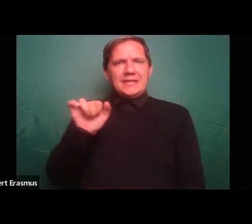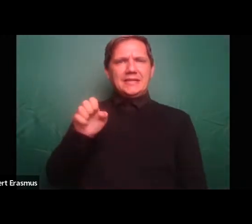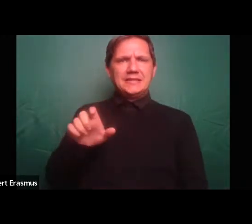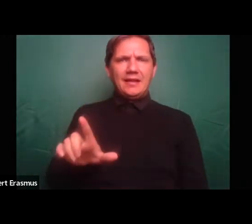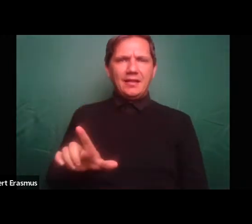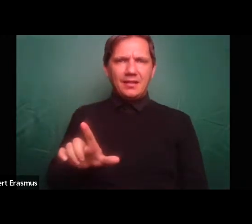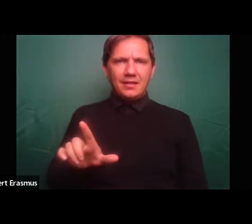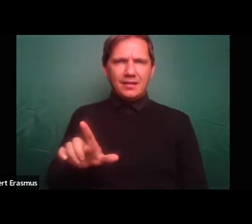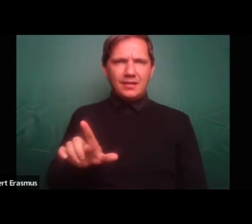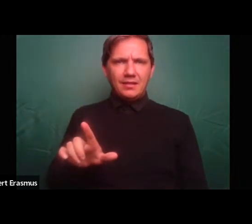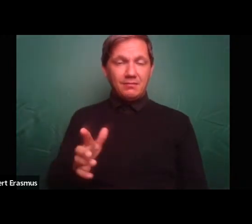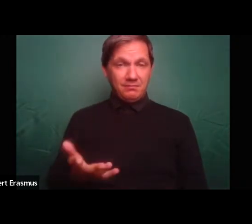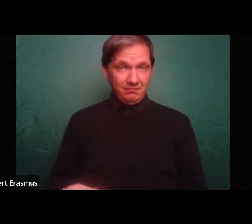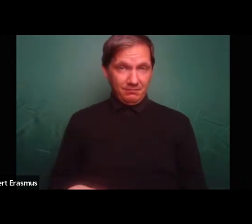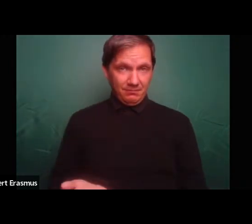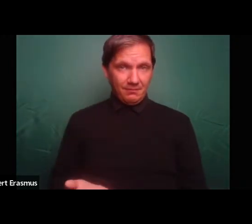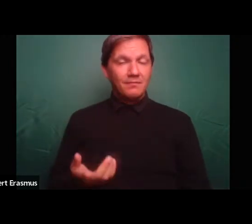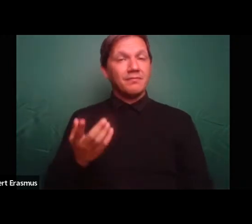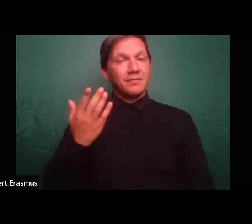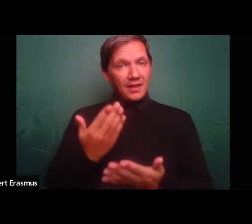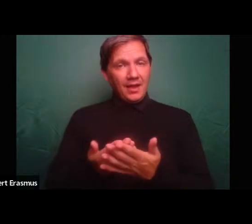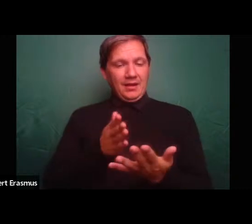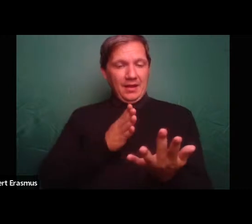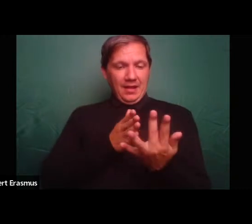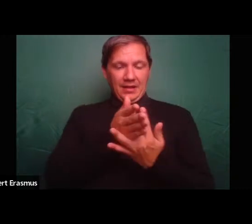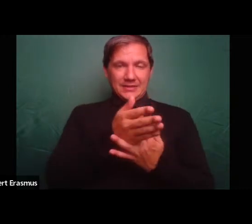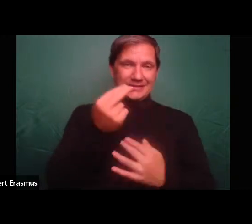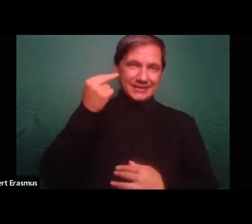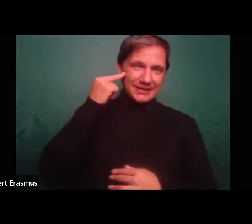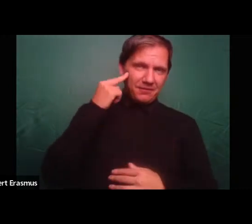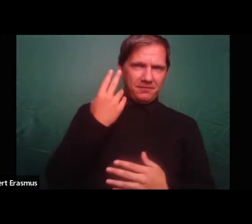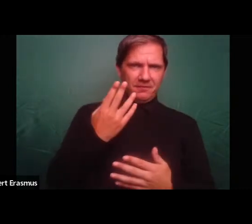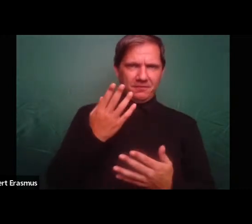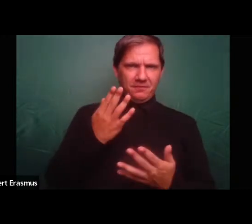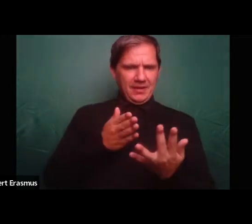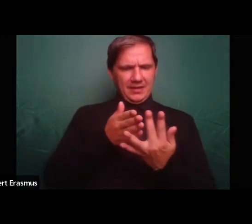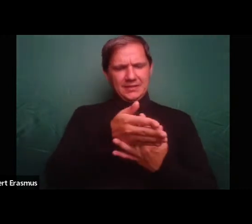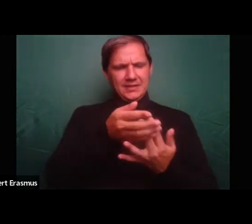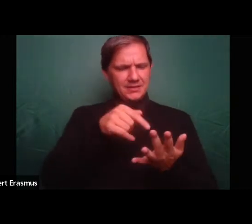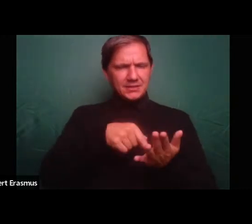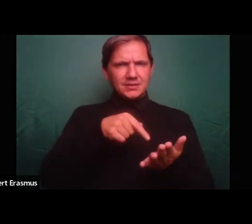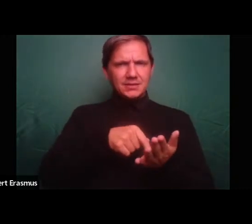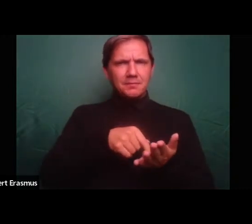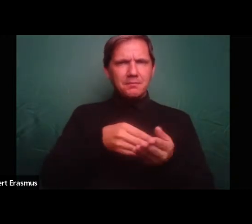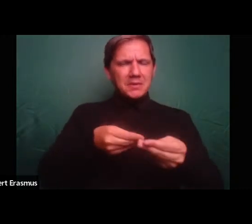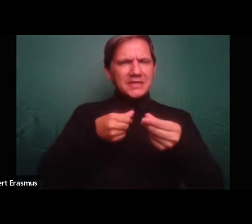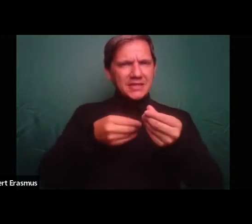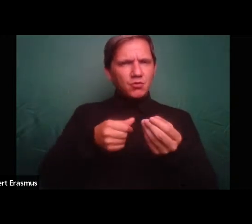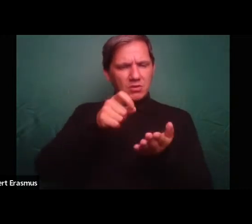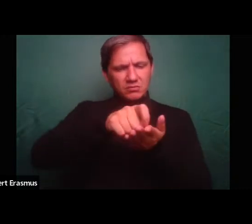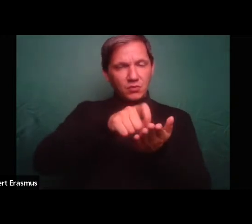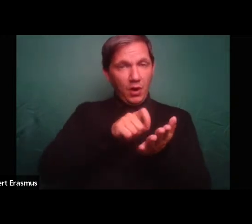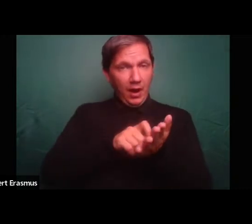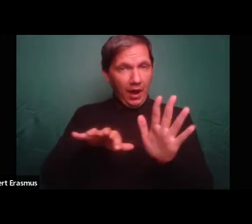written material via interpreters or facilitators, scribes.